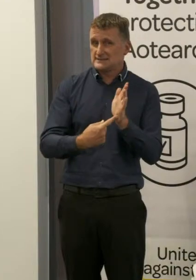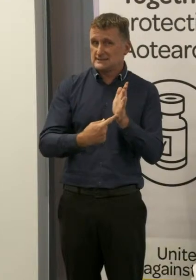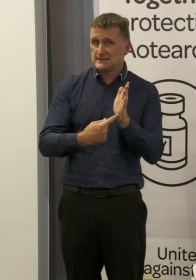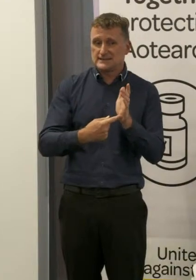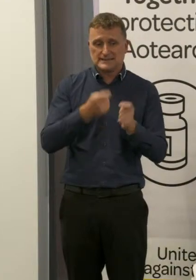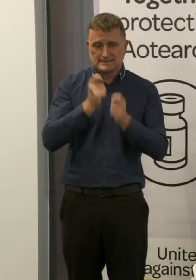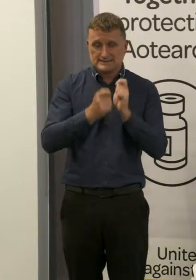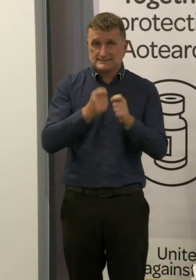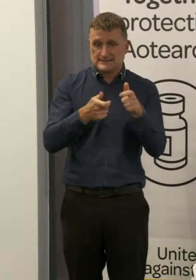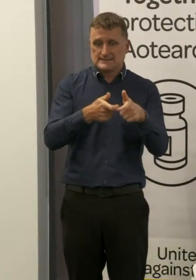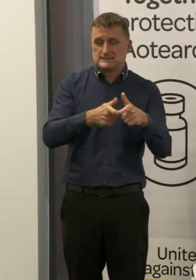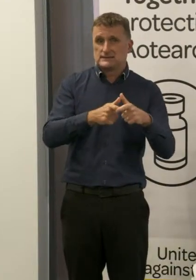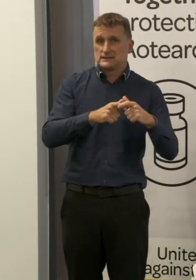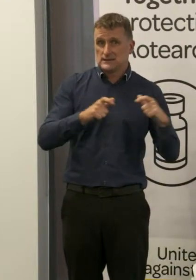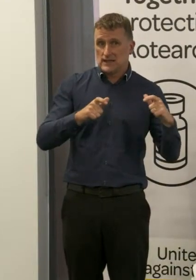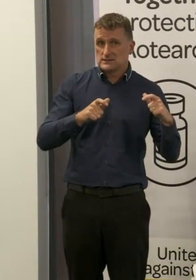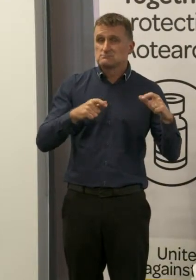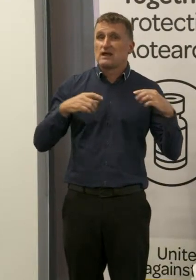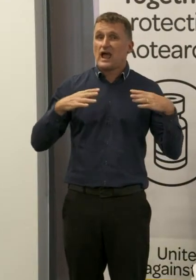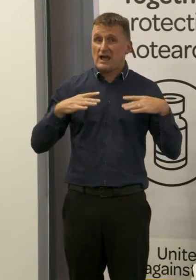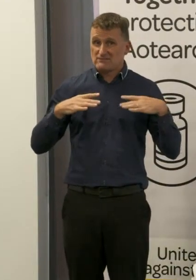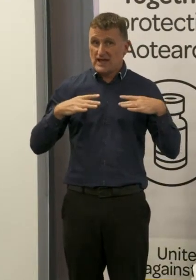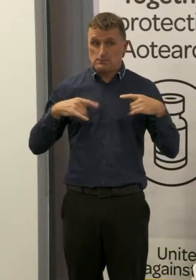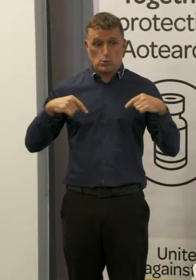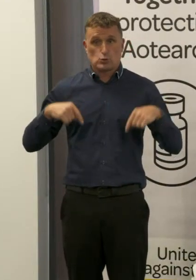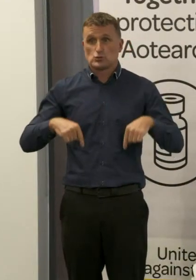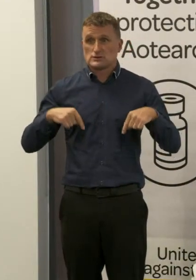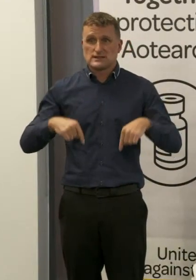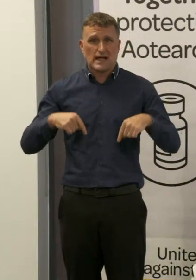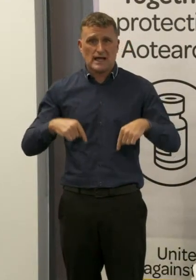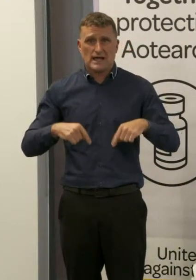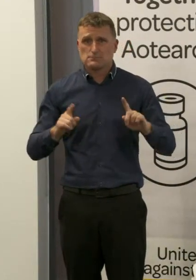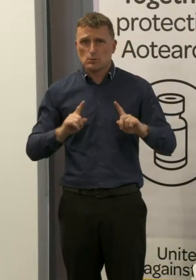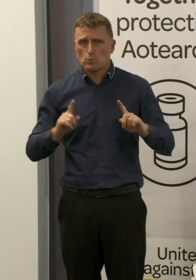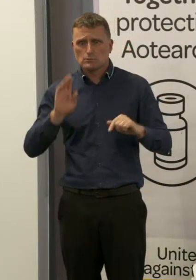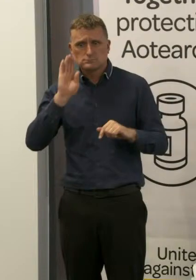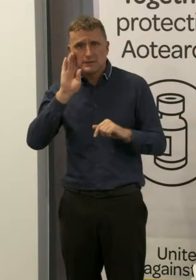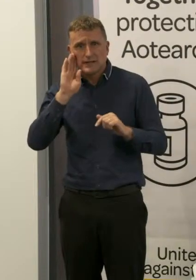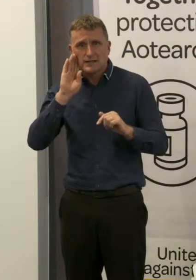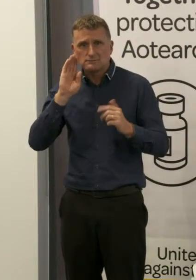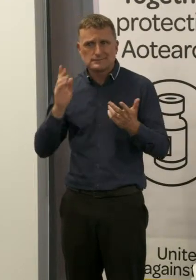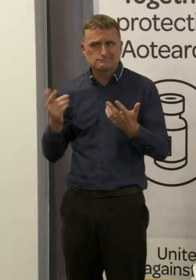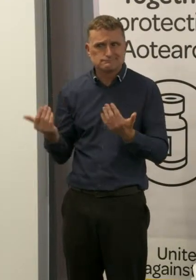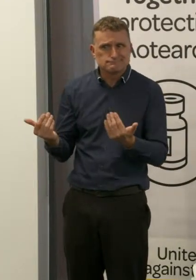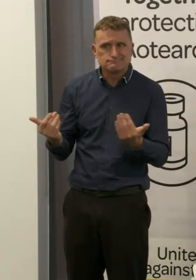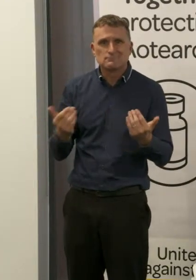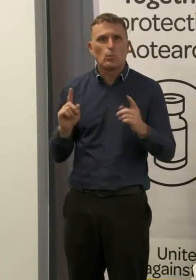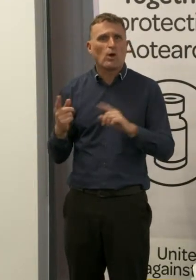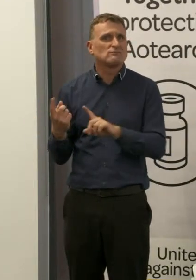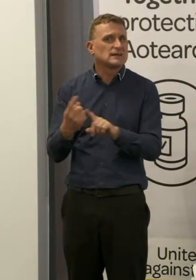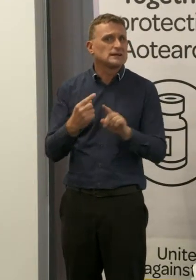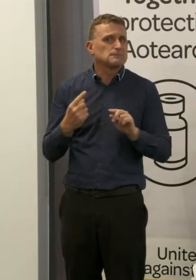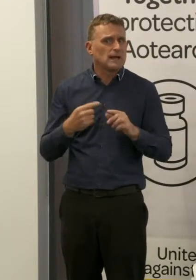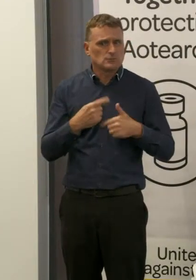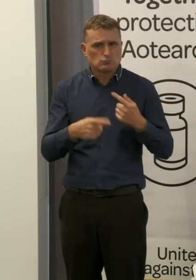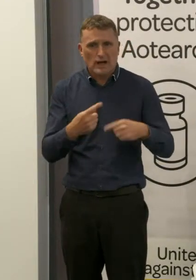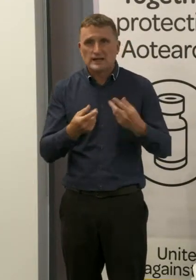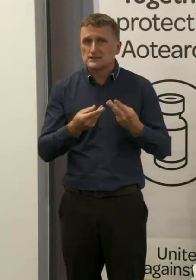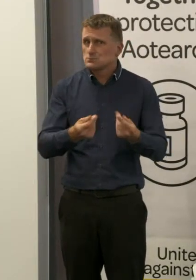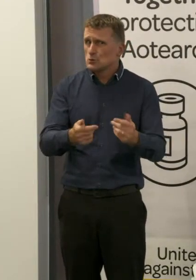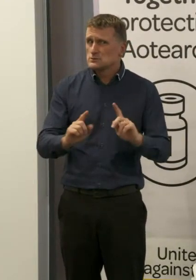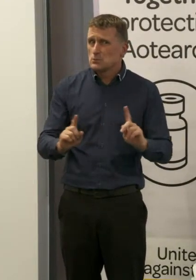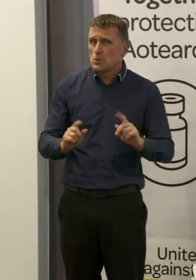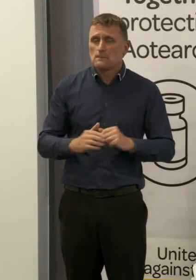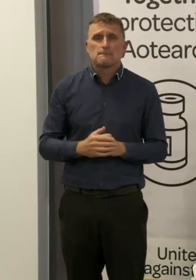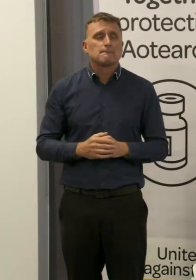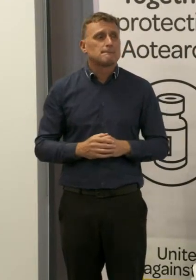for that specific group, what are you hearing from on the ground? Are things running smoothly? Well, what I would say is I haven't heard